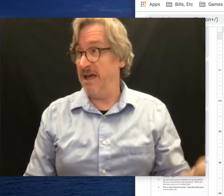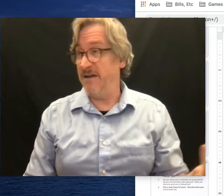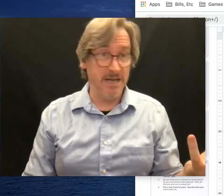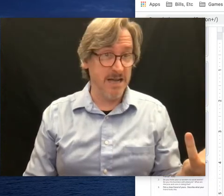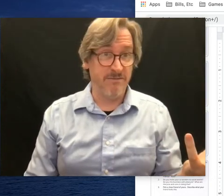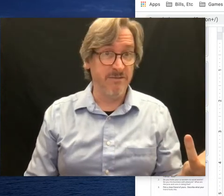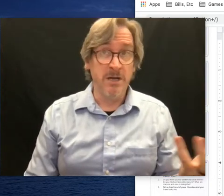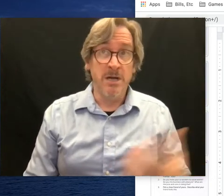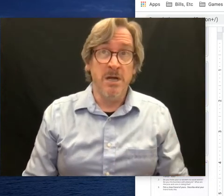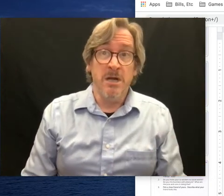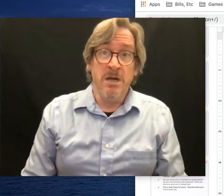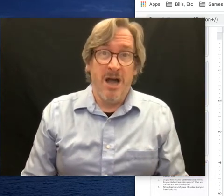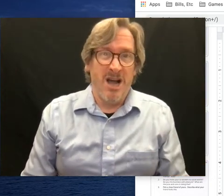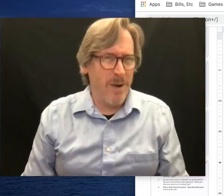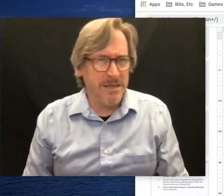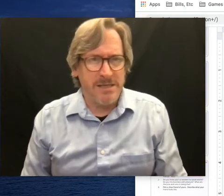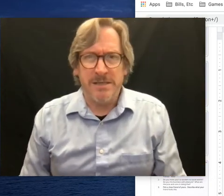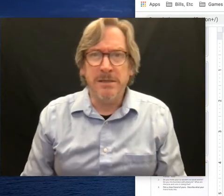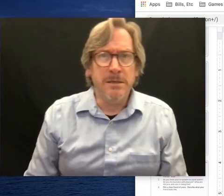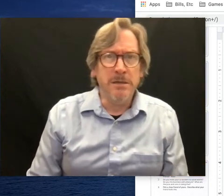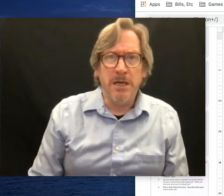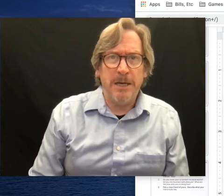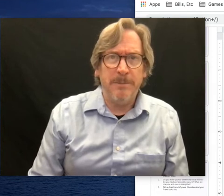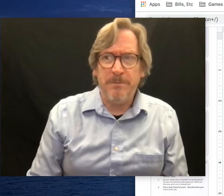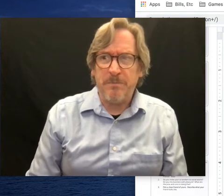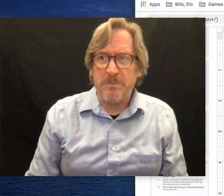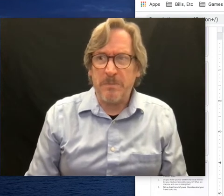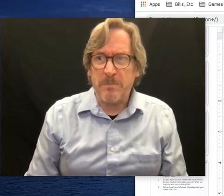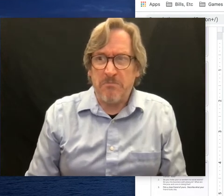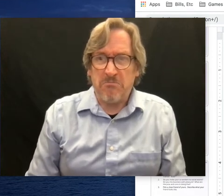didn't have any deaf acquaintances.